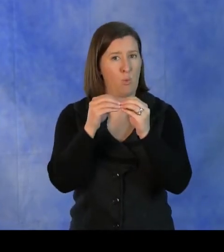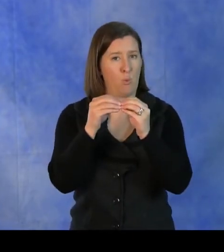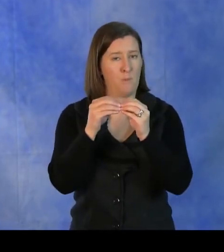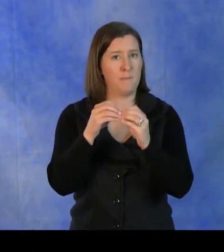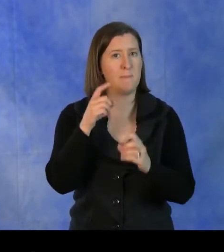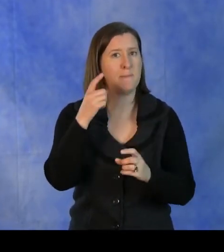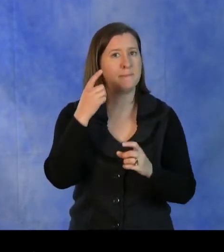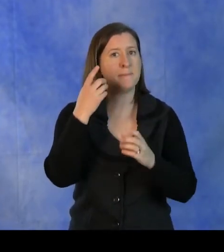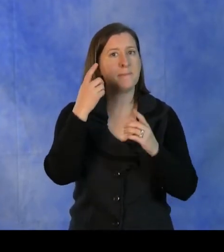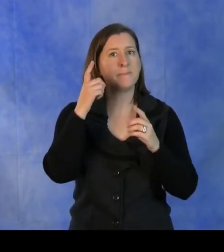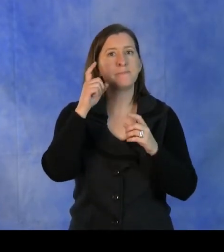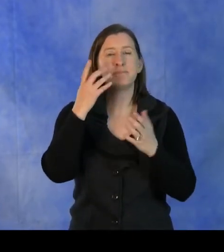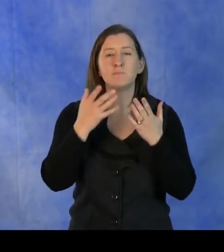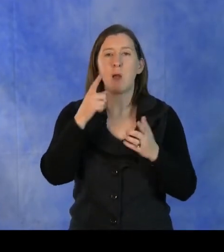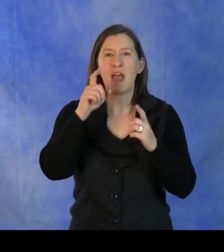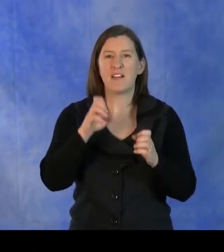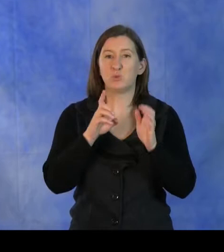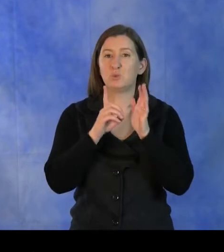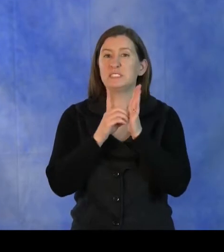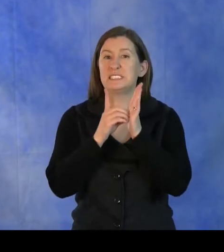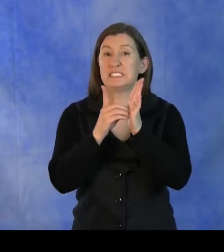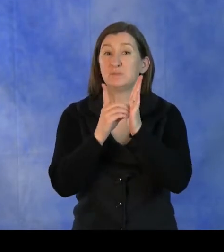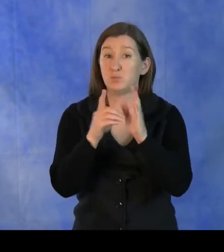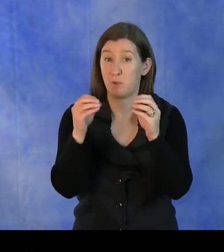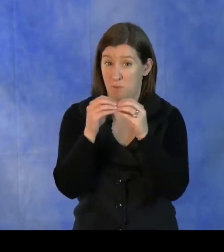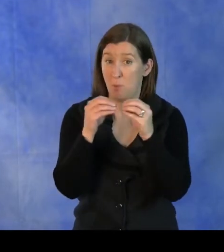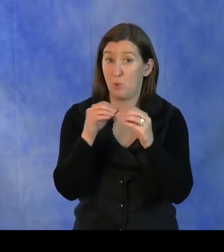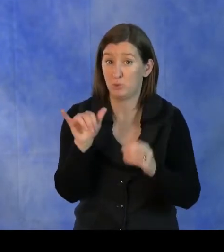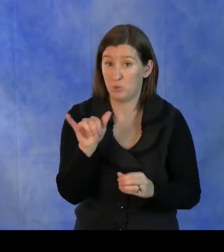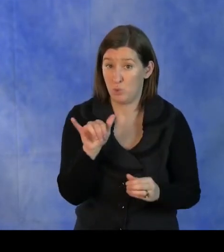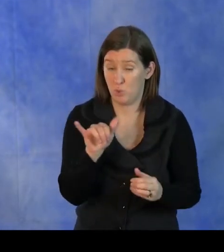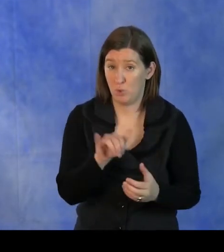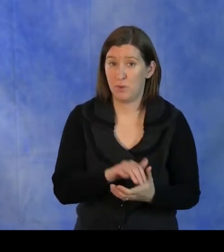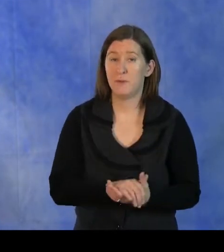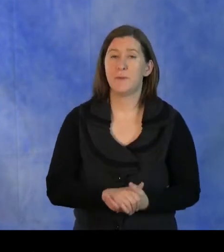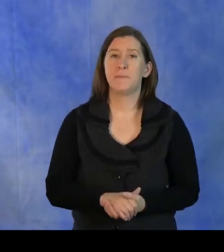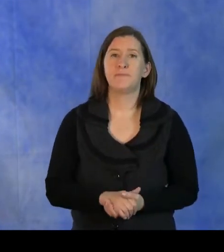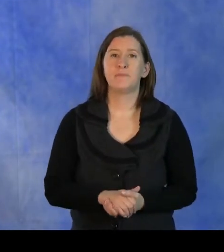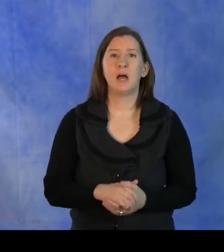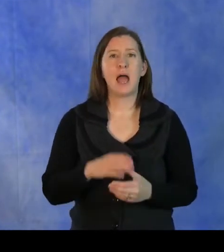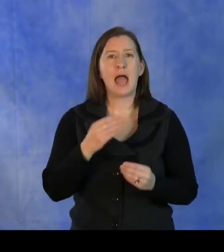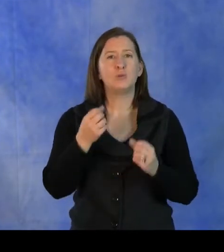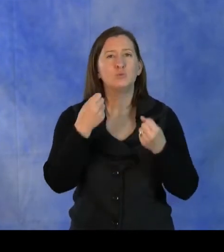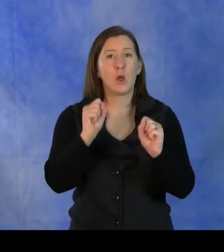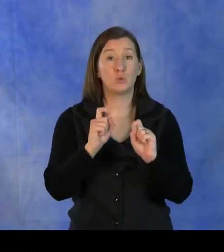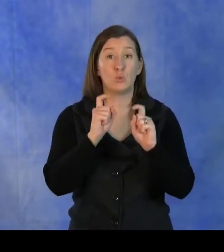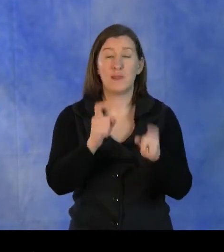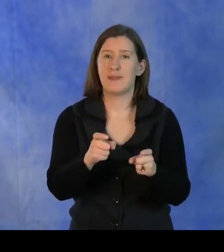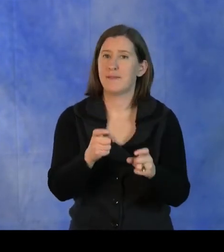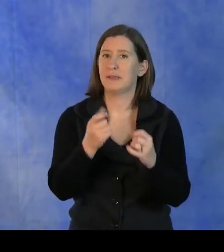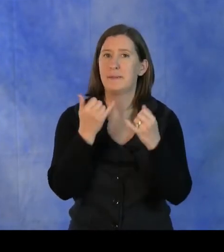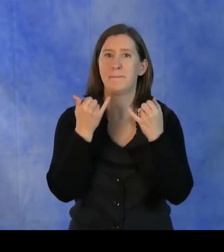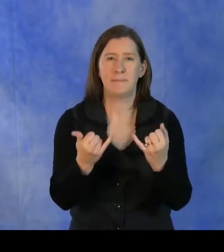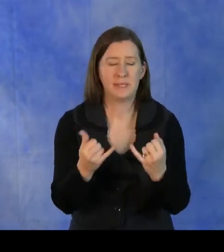You may have to model more, demonstrate more as well.